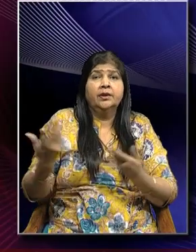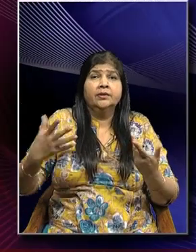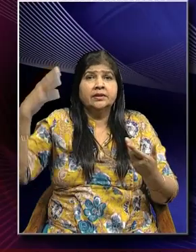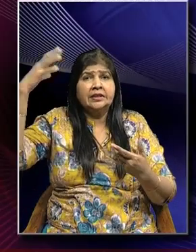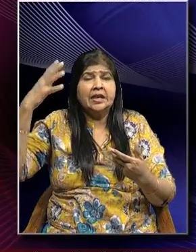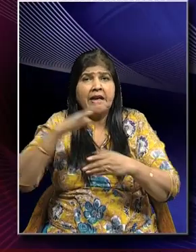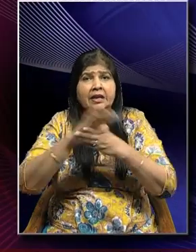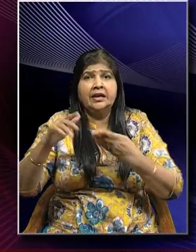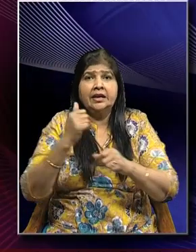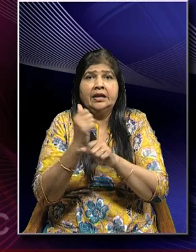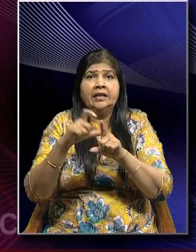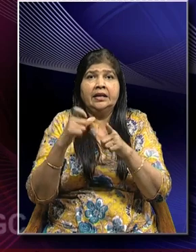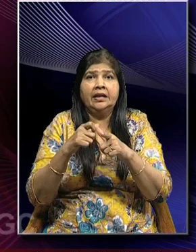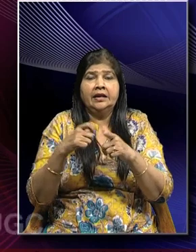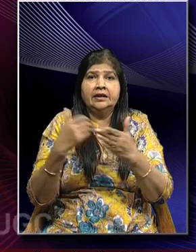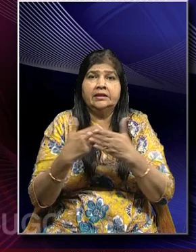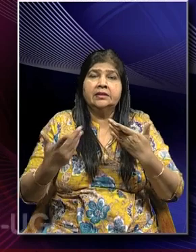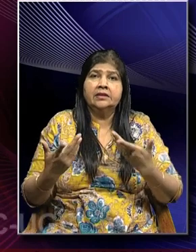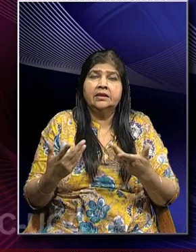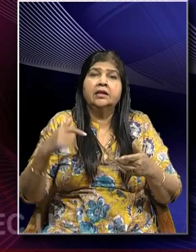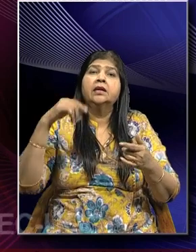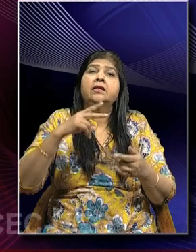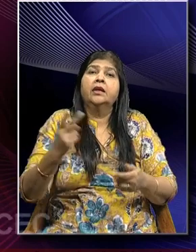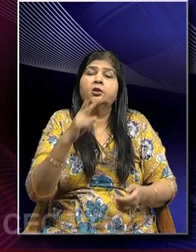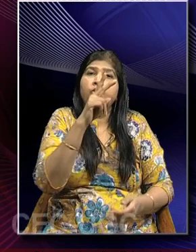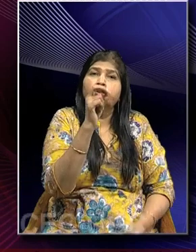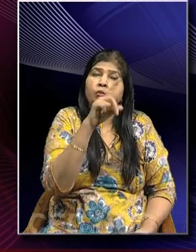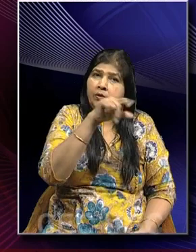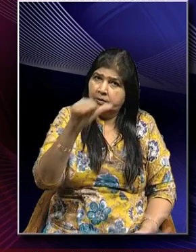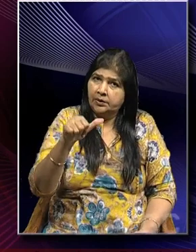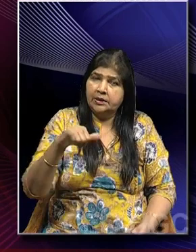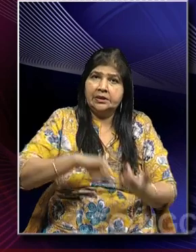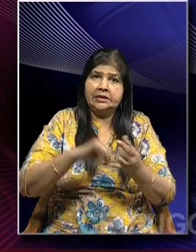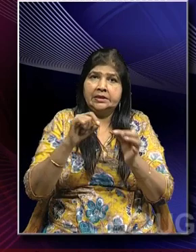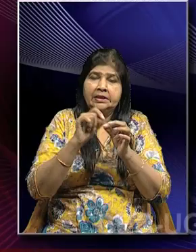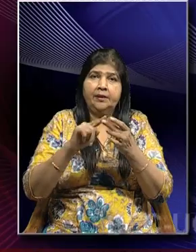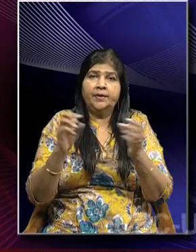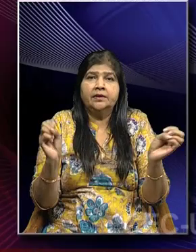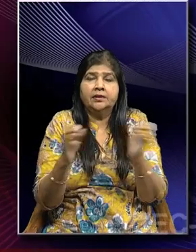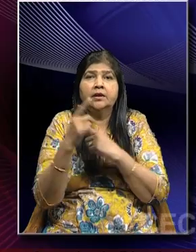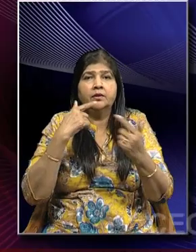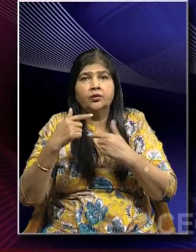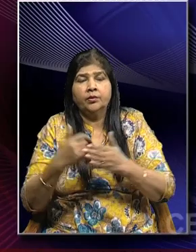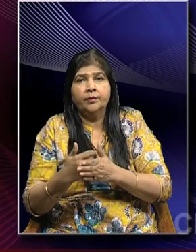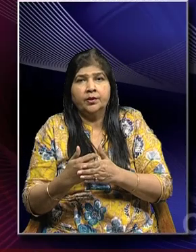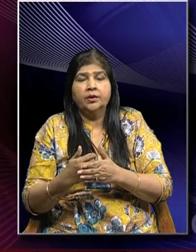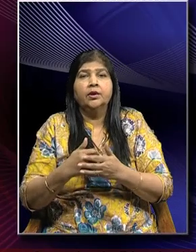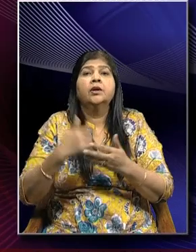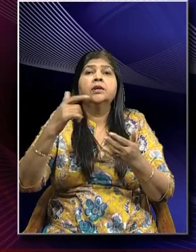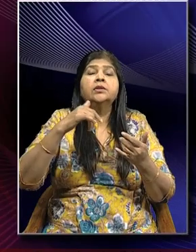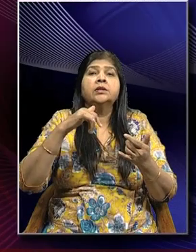securities, that is GDS. Then came 2019, where SEBI started talking about stewardship